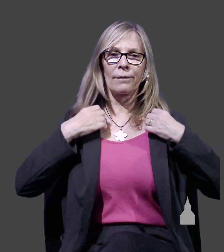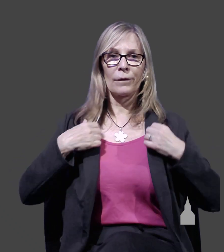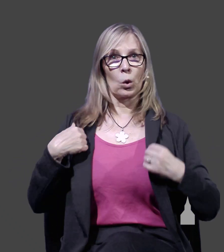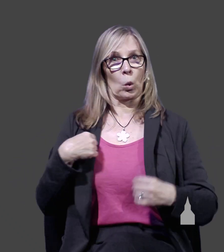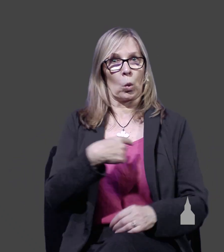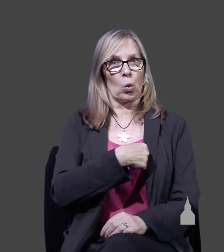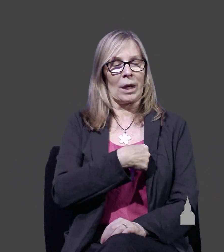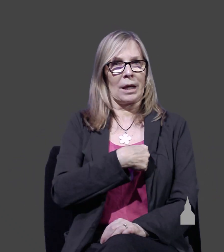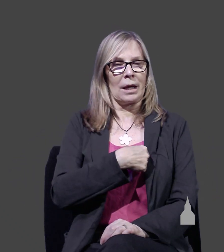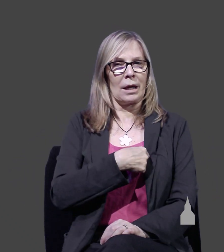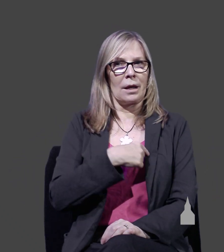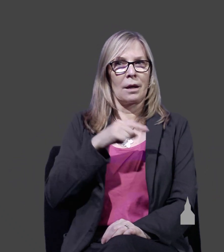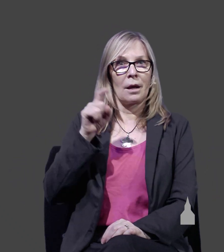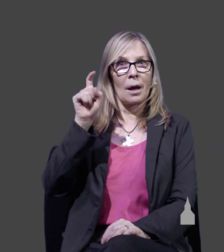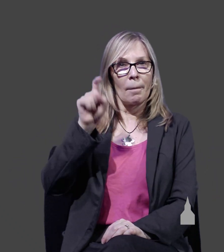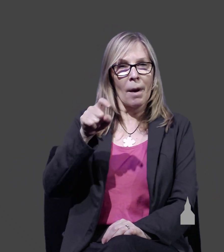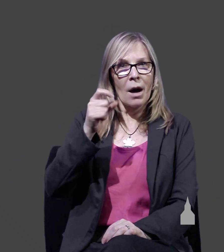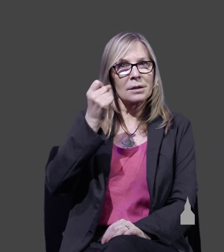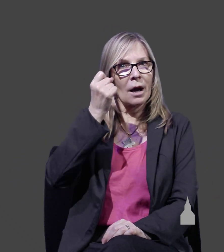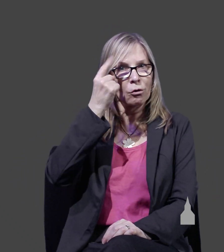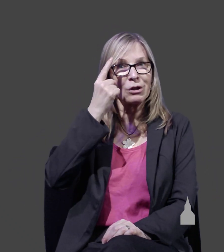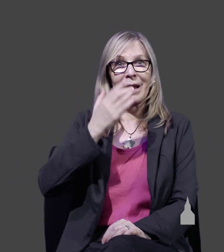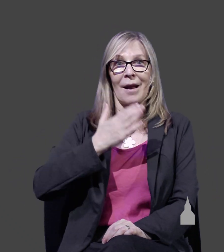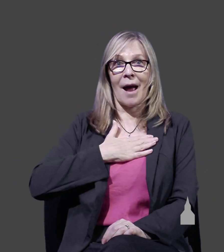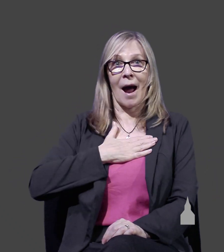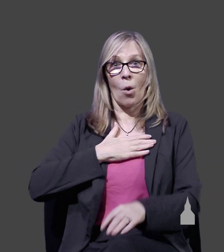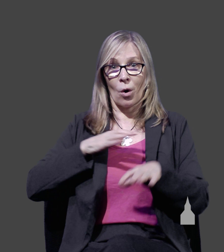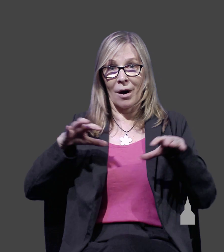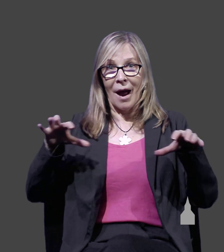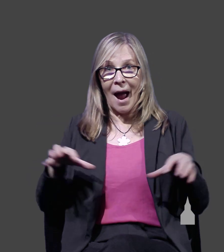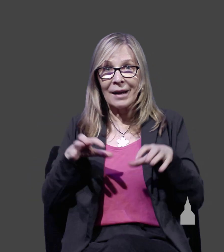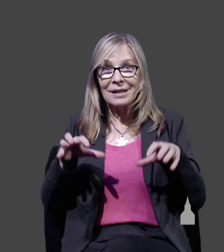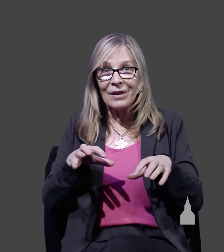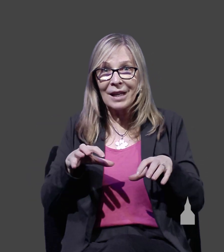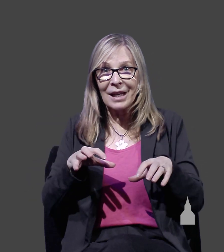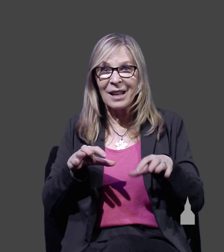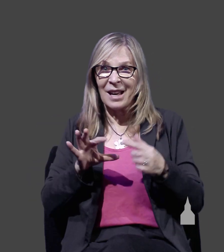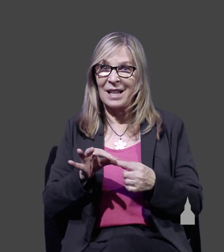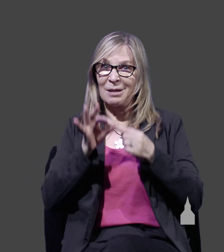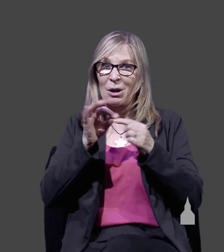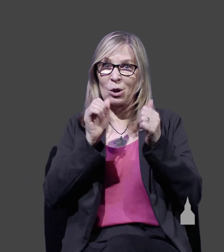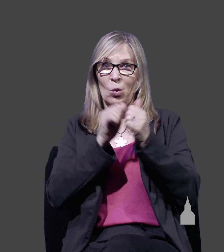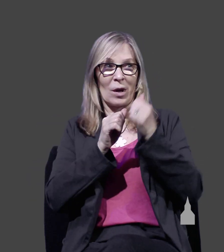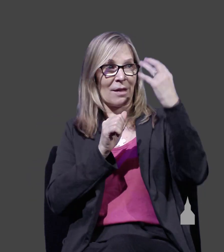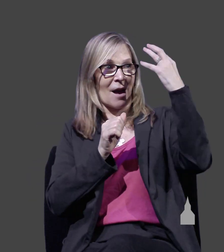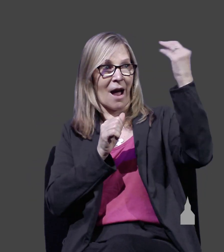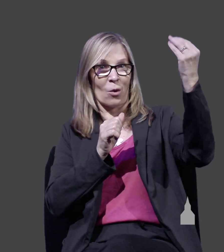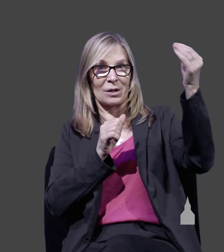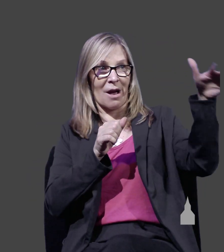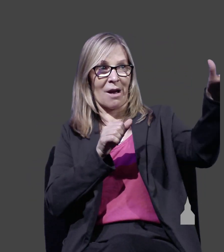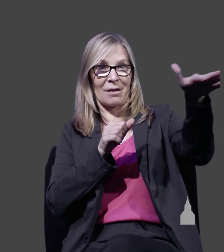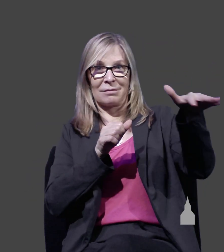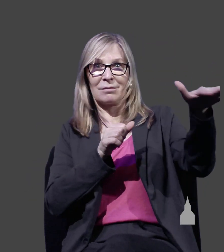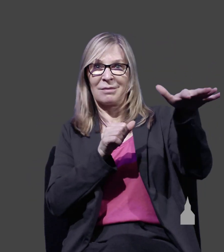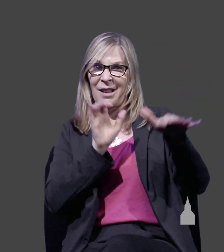have to realize our behavior and conduct, especially toward outsiders,